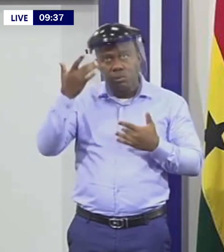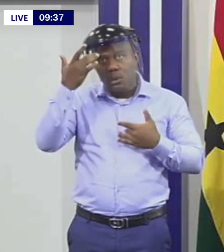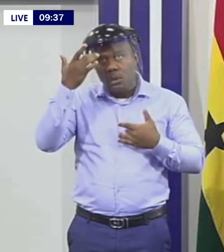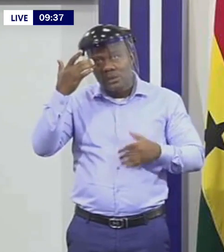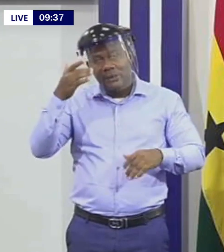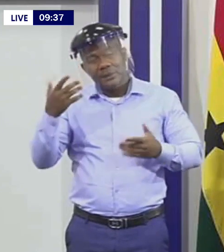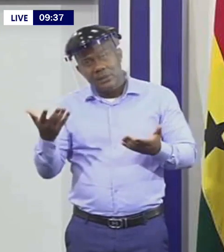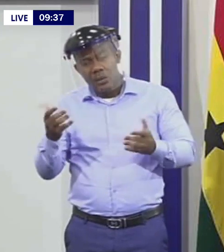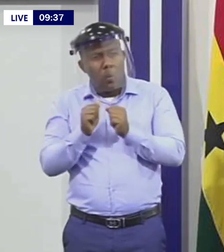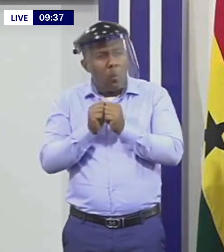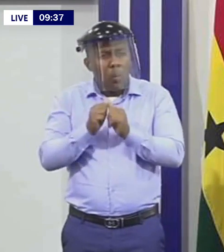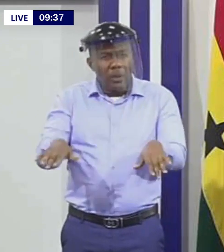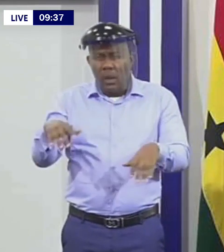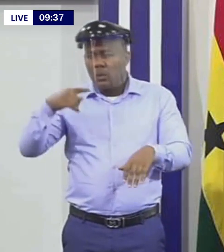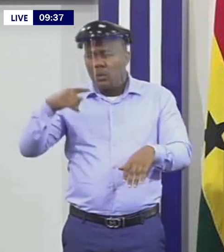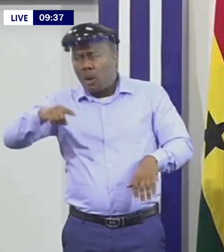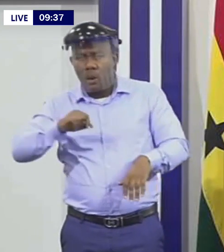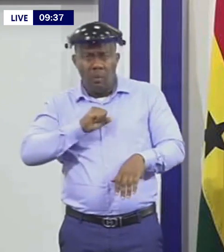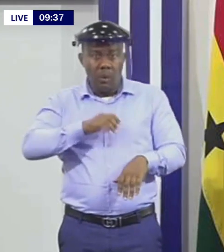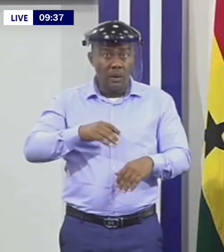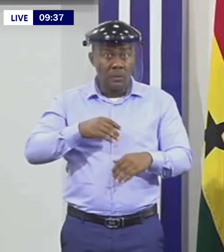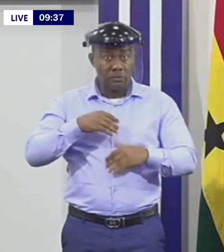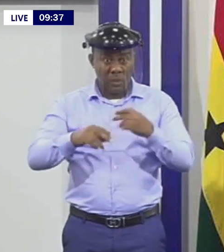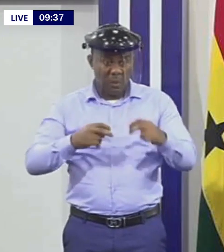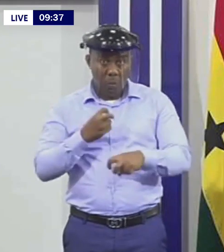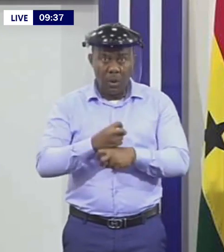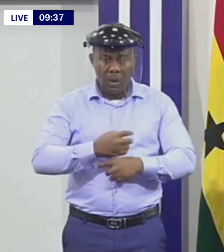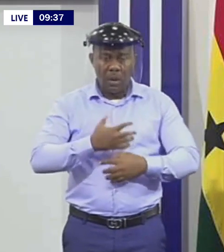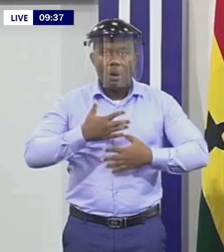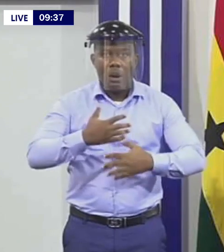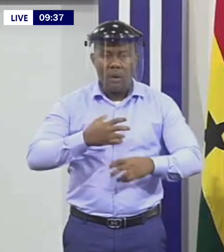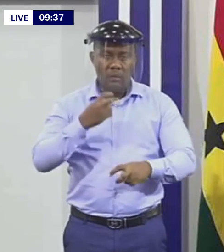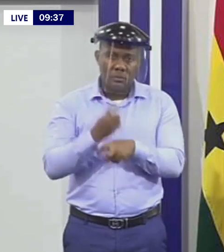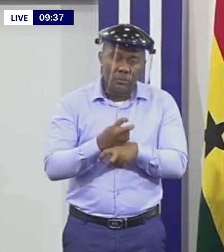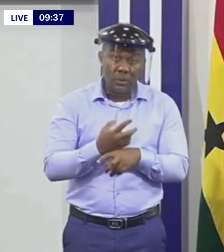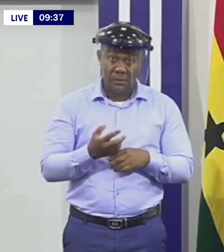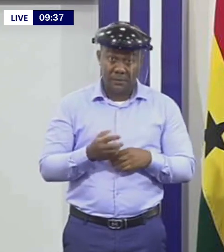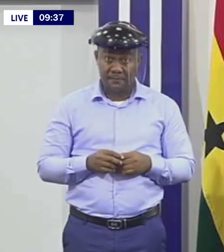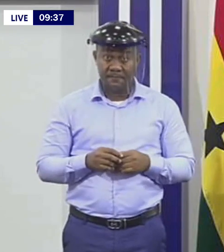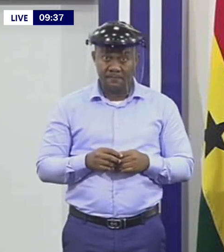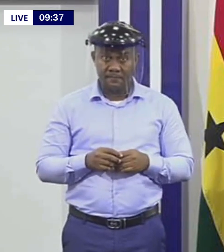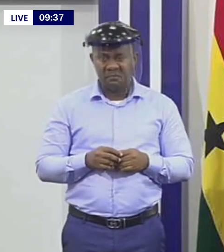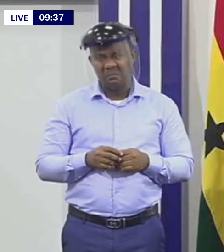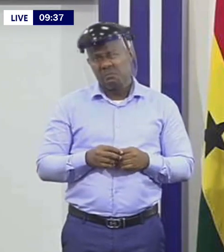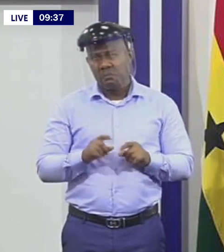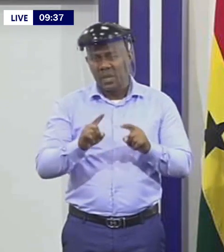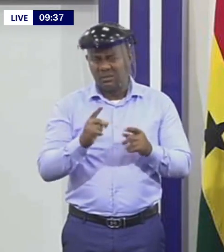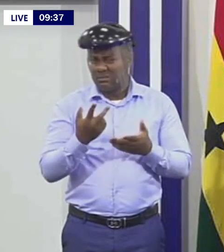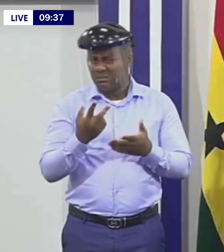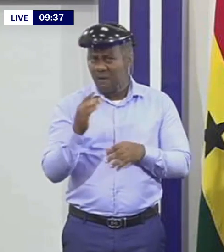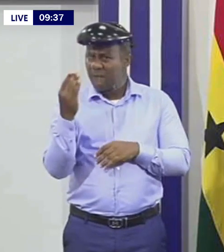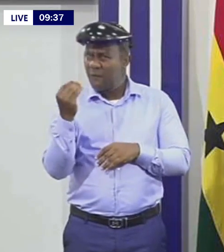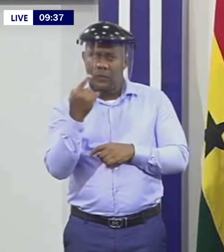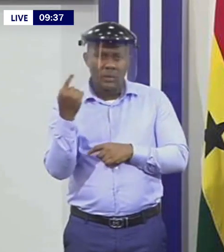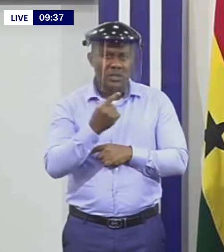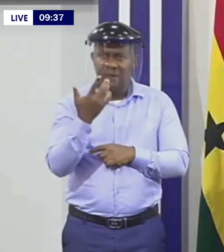then may resemble any acute respiratory illness. The mild cases typically recover within 2 weeks and